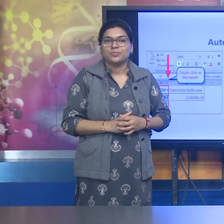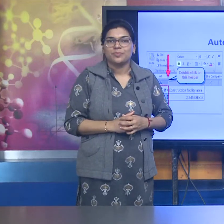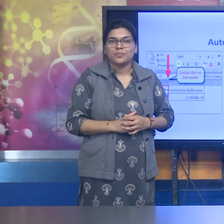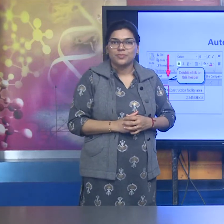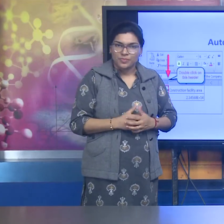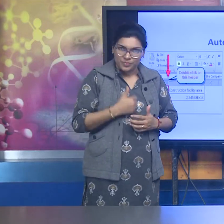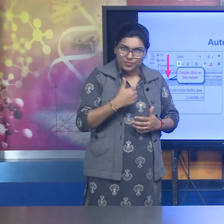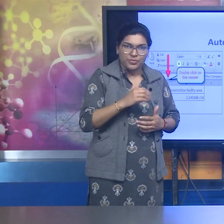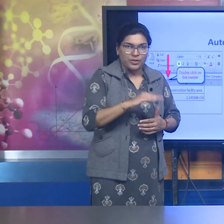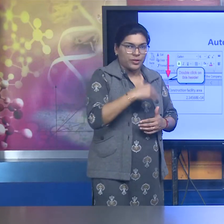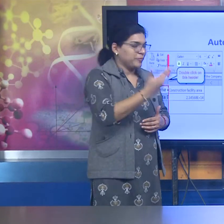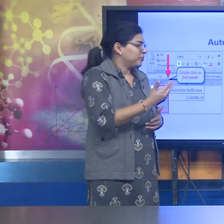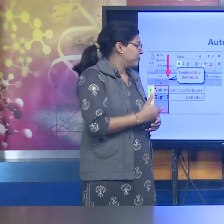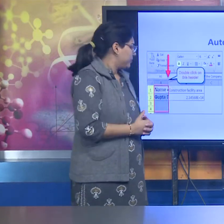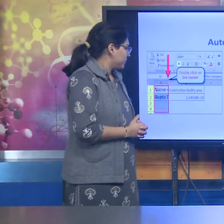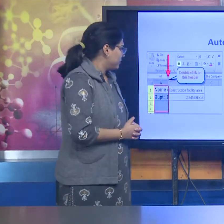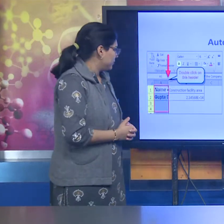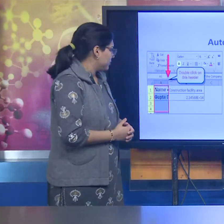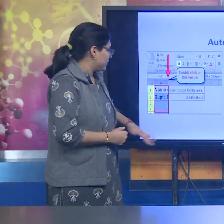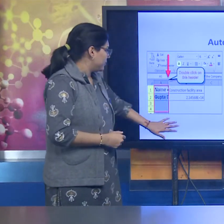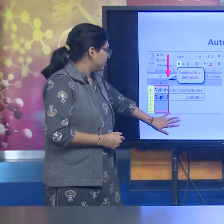it by yourself.